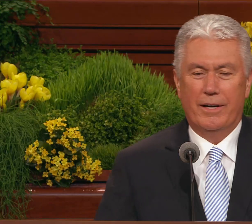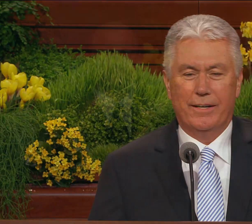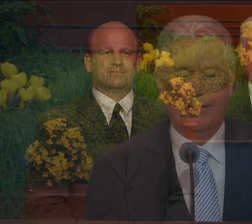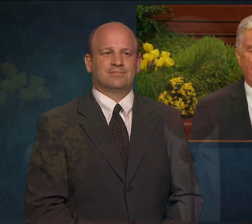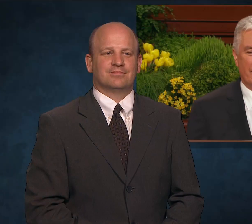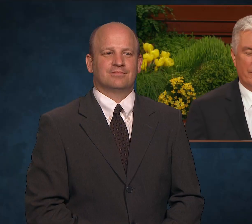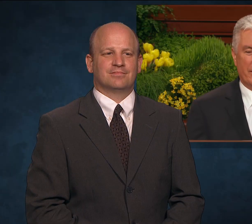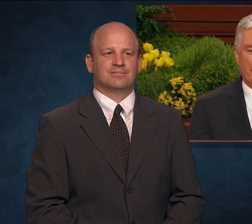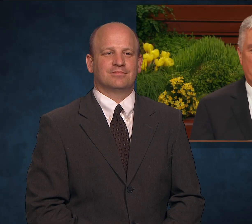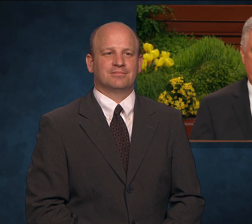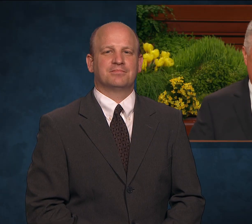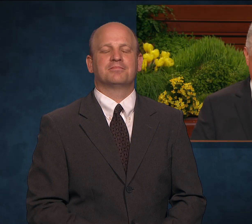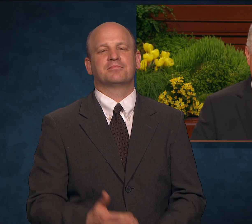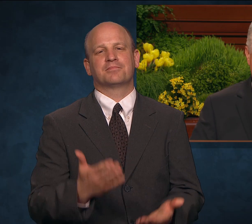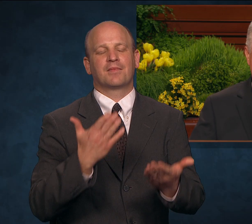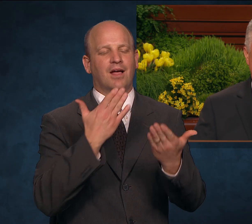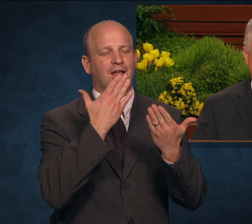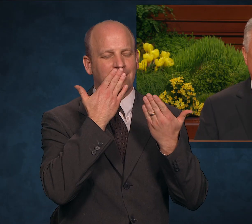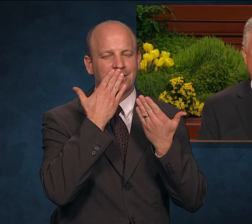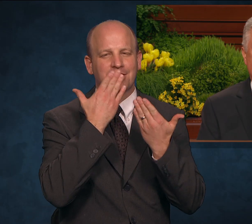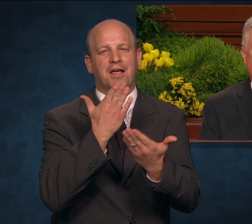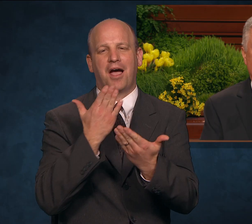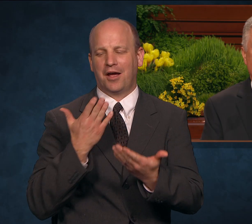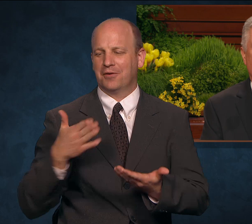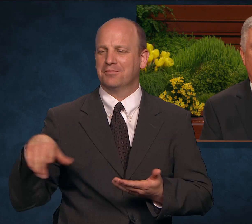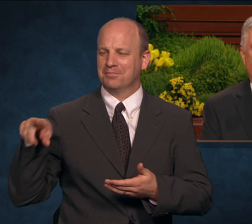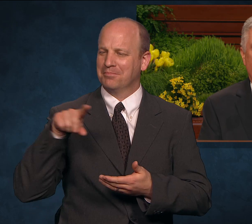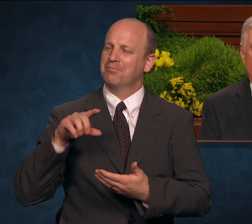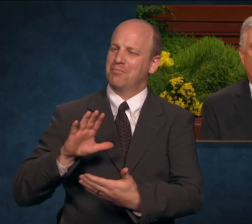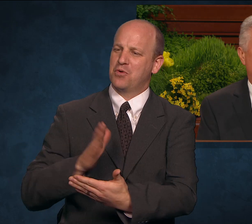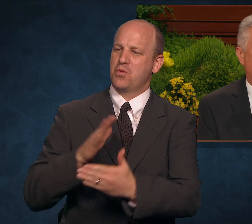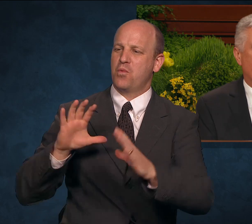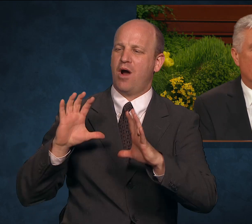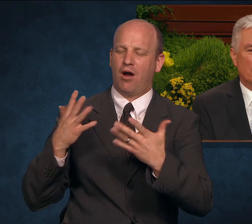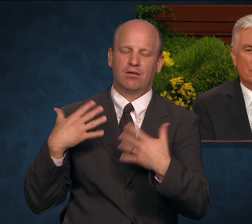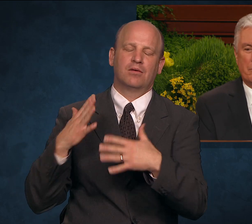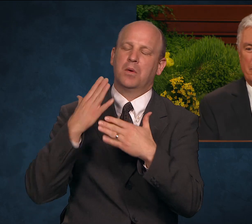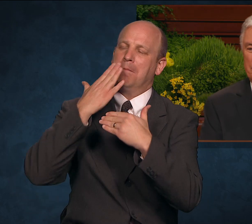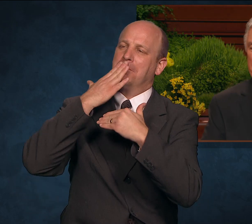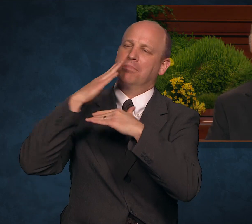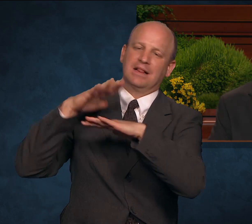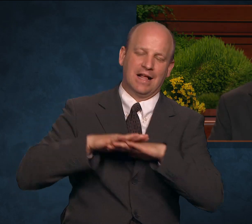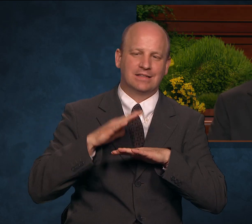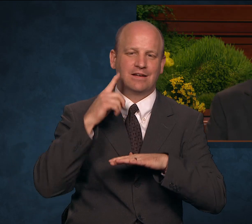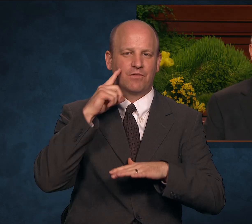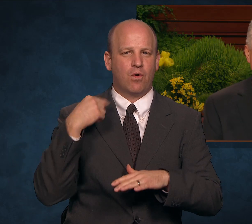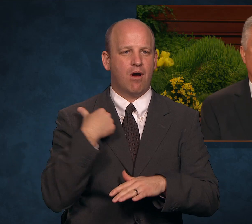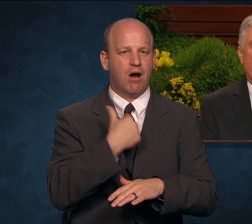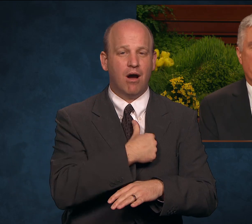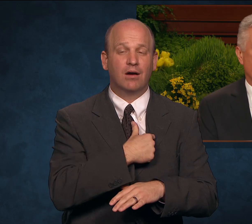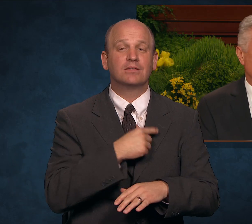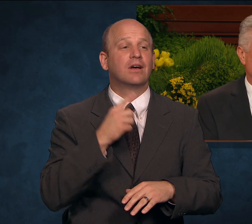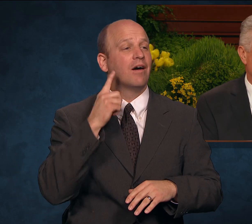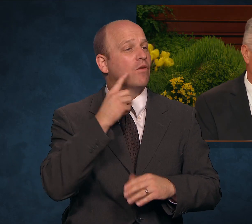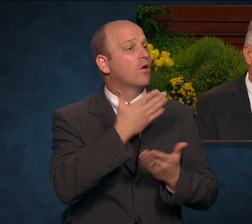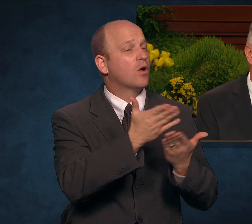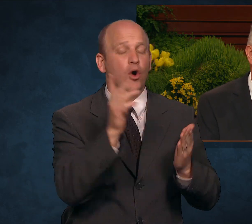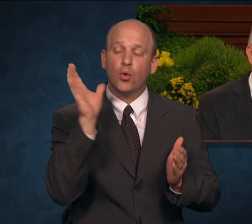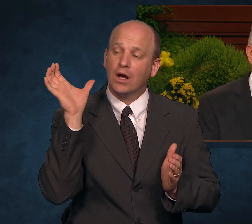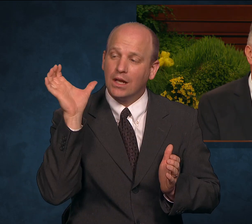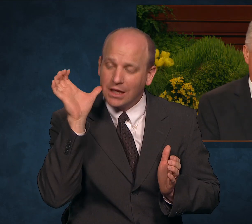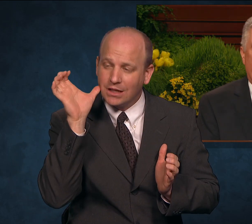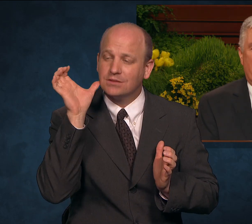Thank You choir what a blessing you are for us and for all who listen and